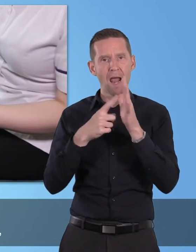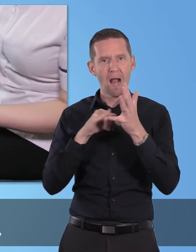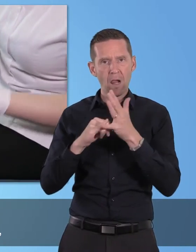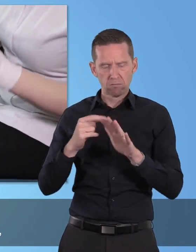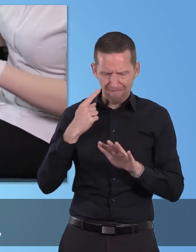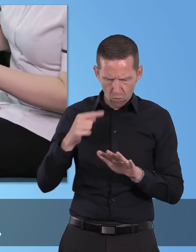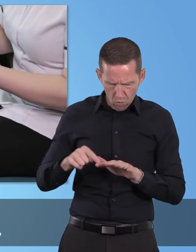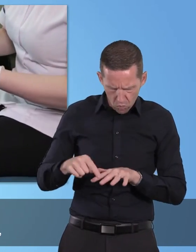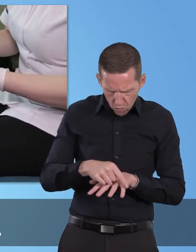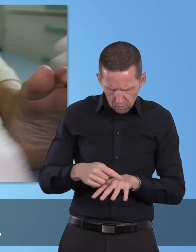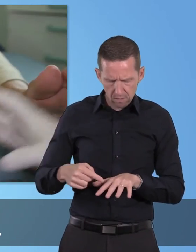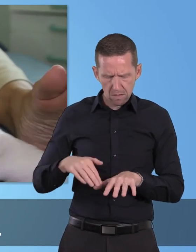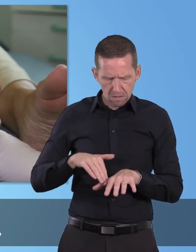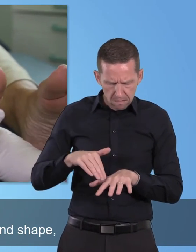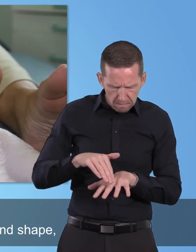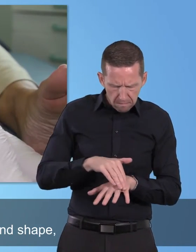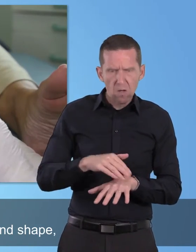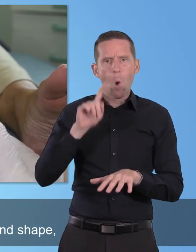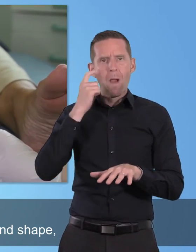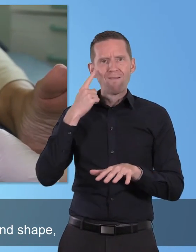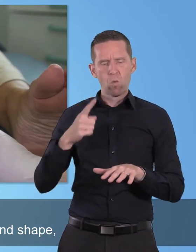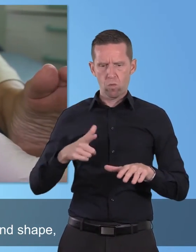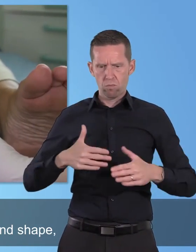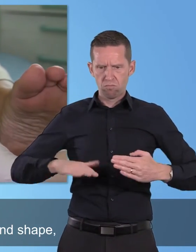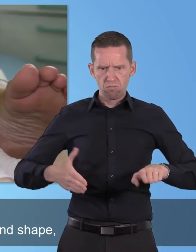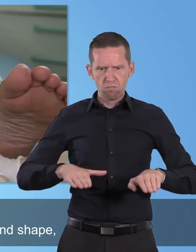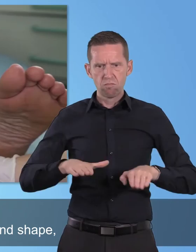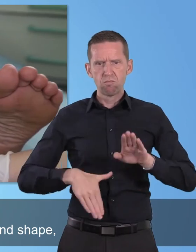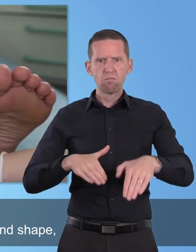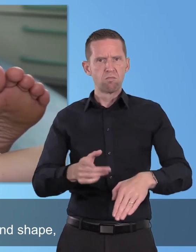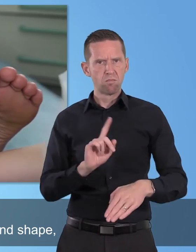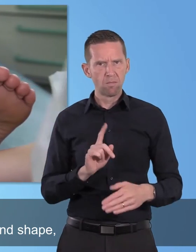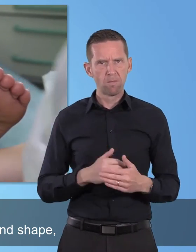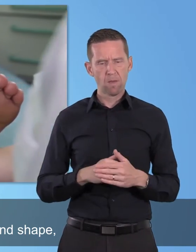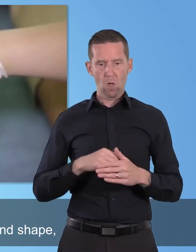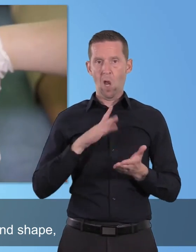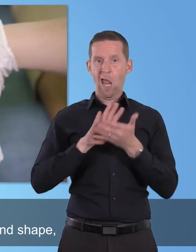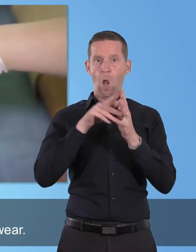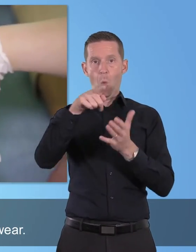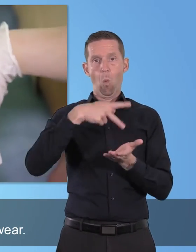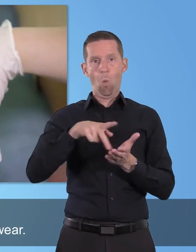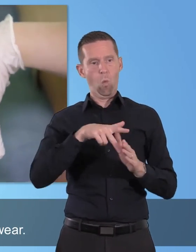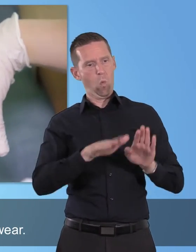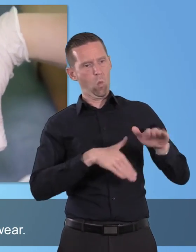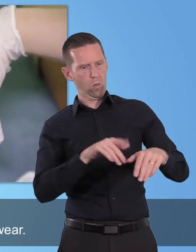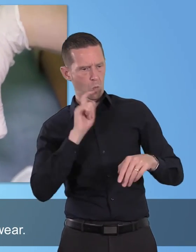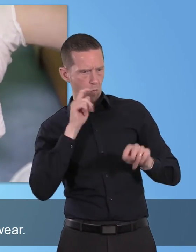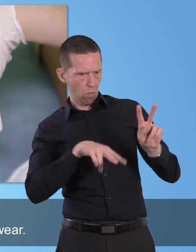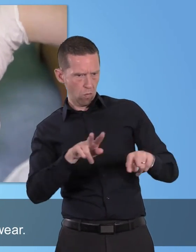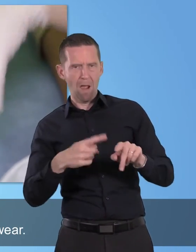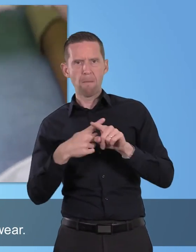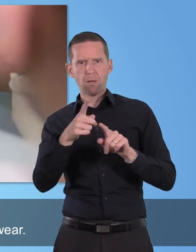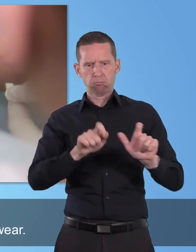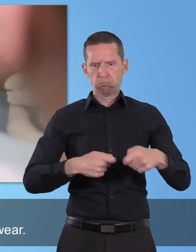your foot function and shape and your footwear.